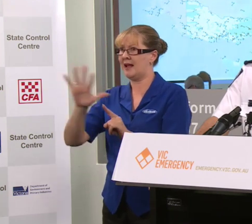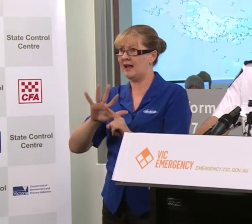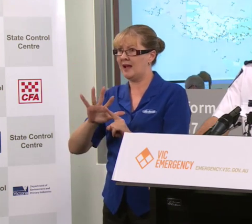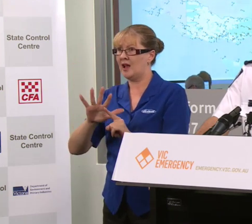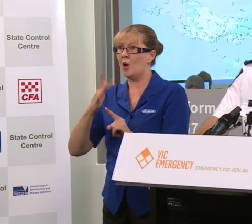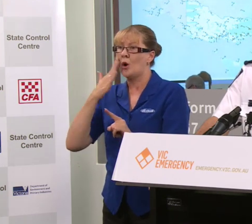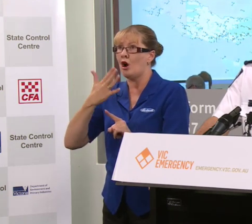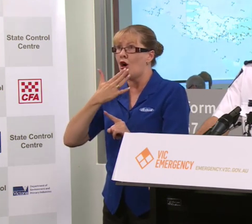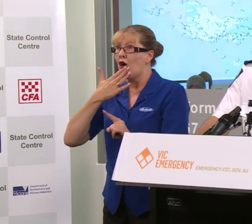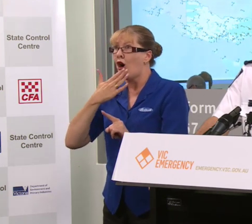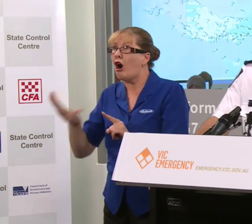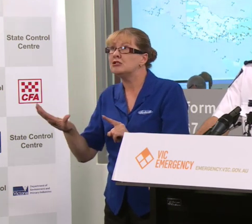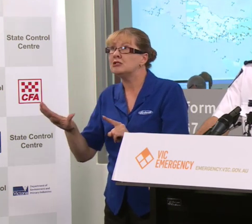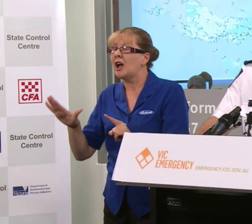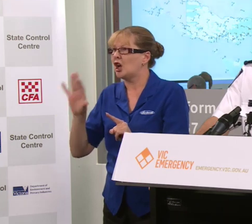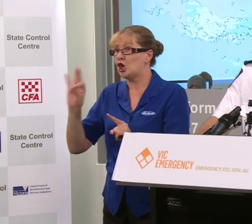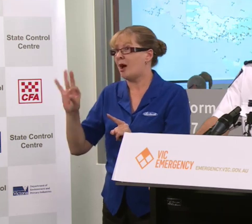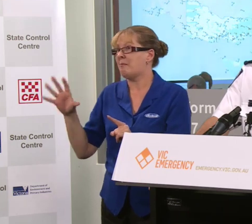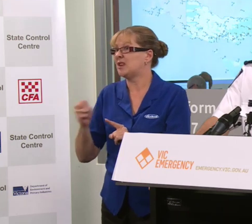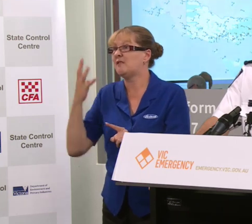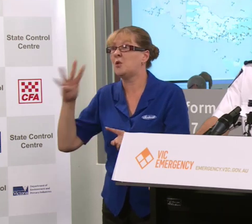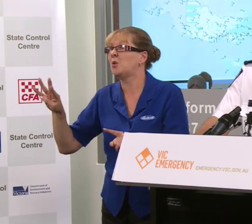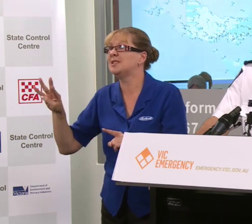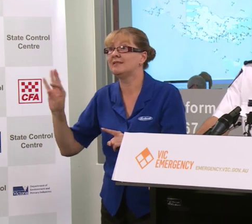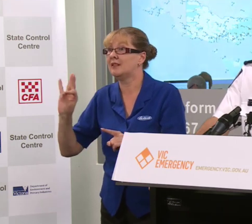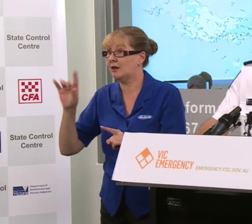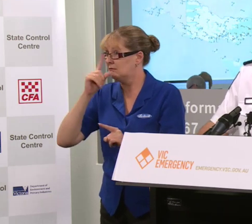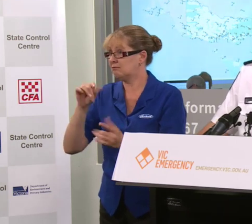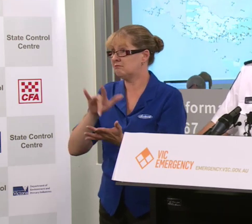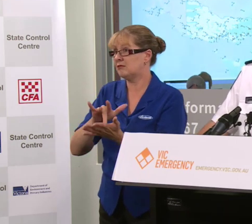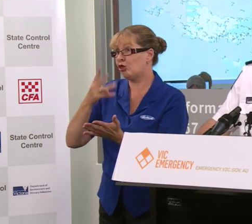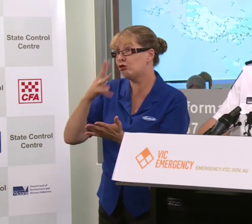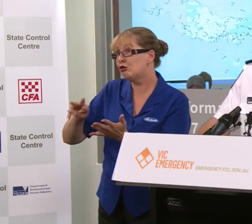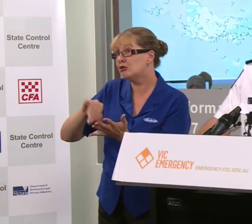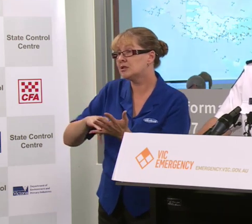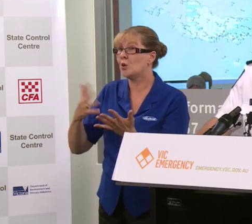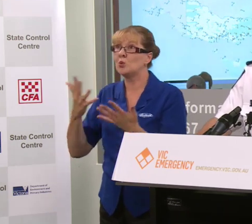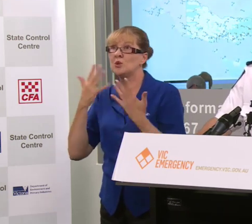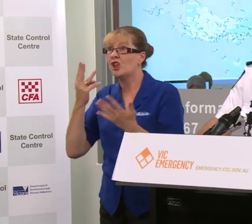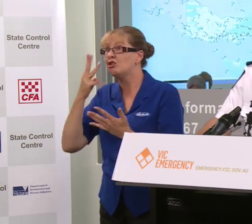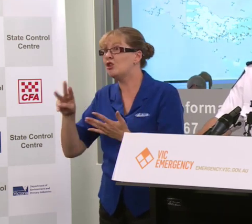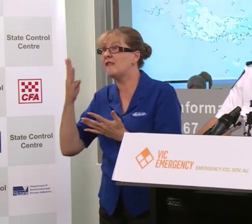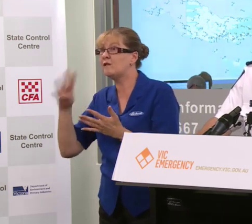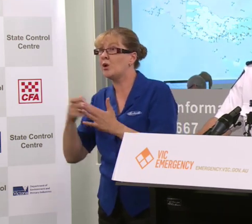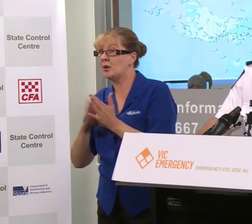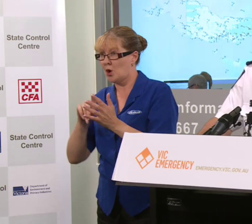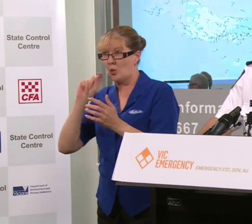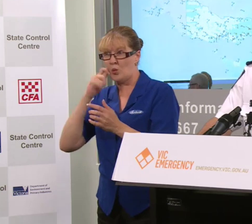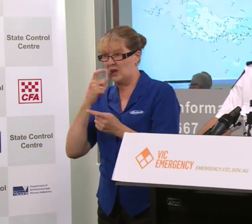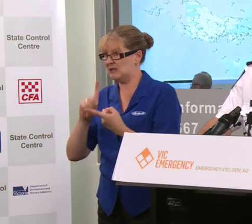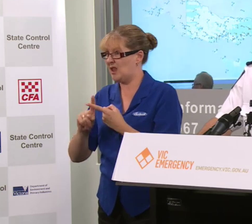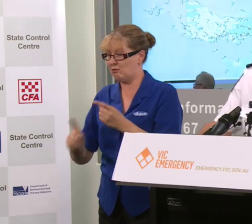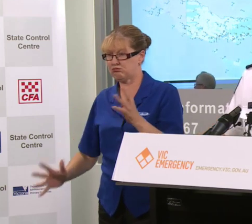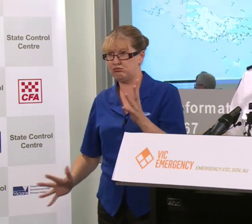of the day, it doesn't need to be 40 degrees. The mid-30s, with wind speeds that are 30, 40 kilometres, will do the job to see us